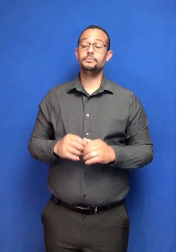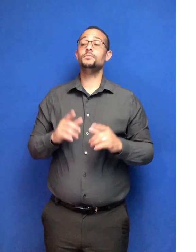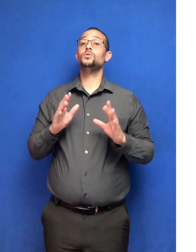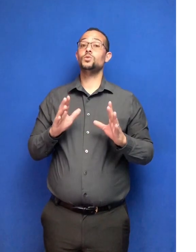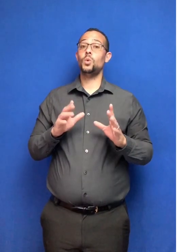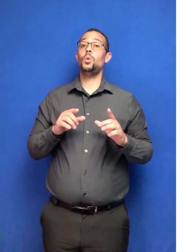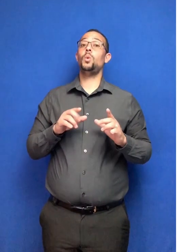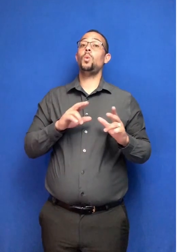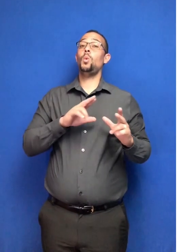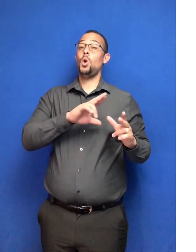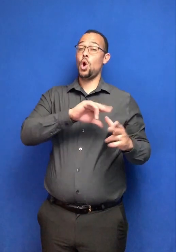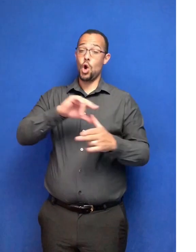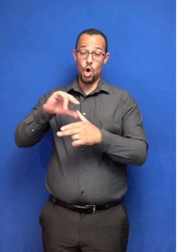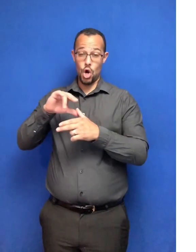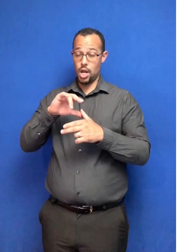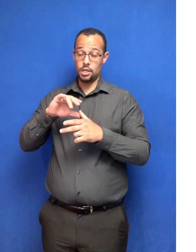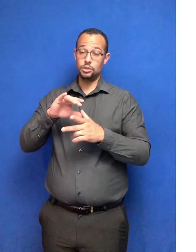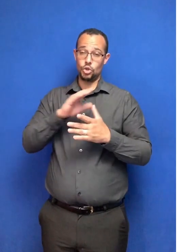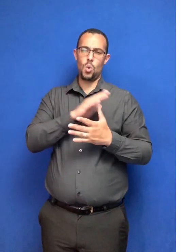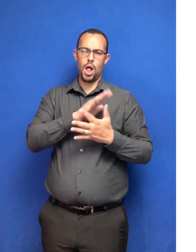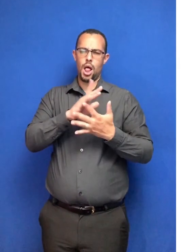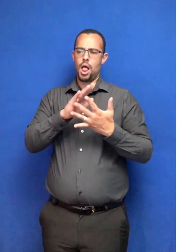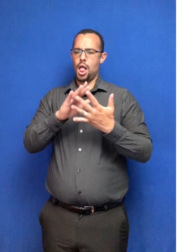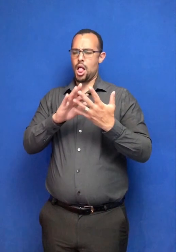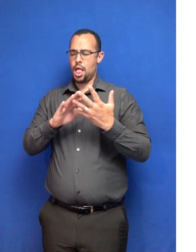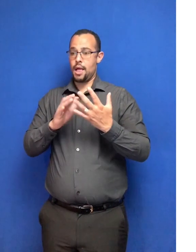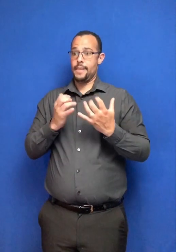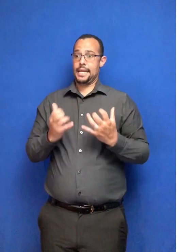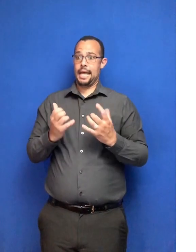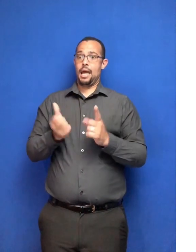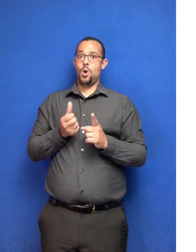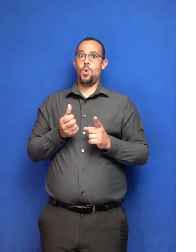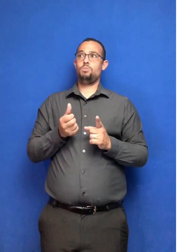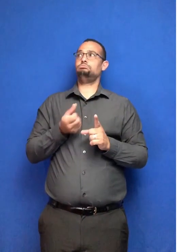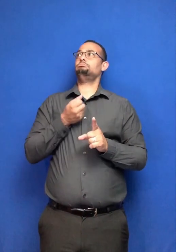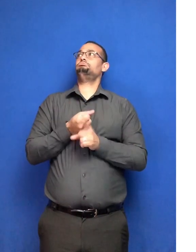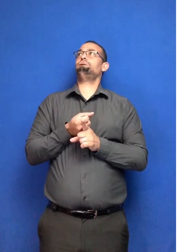During a hurricane, so it's overhead, it is happening right now.